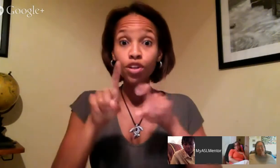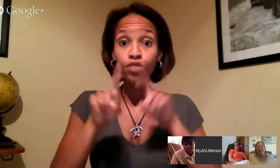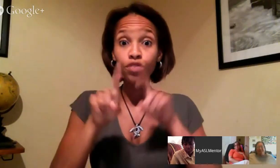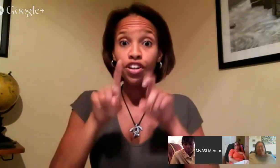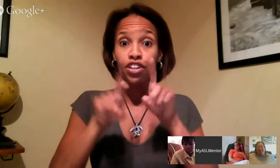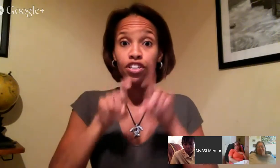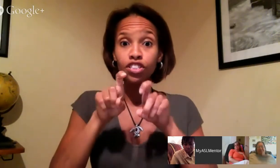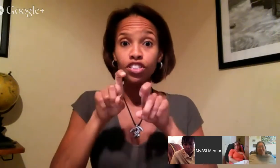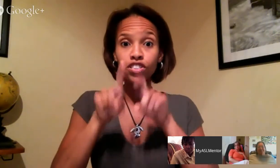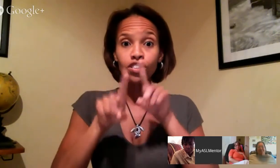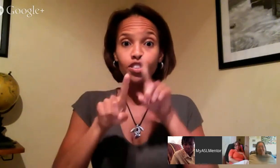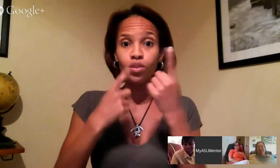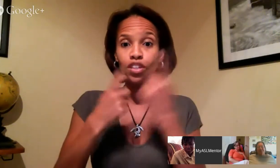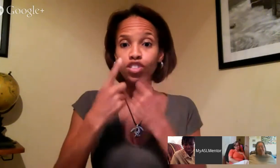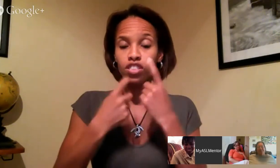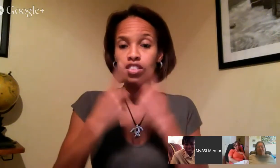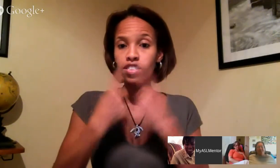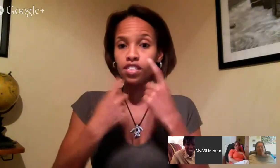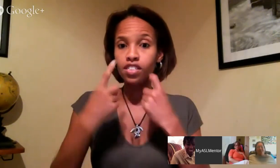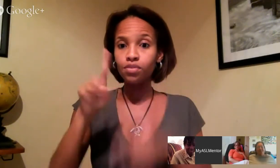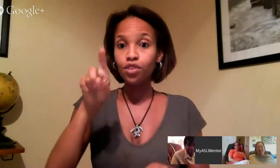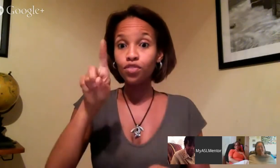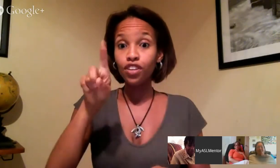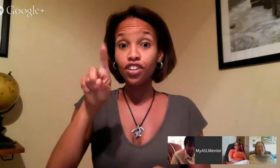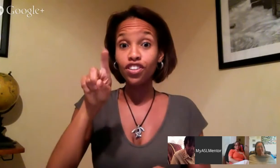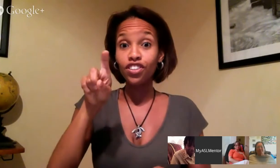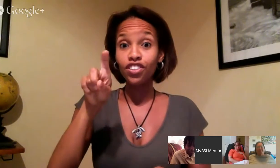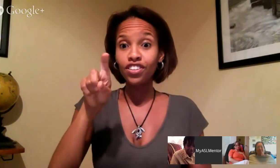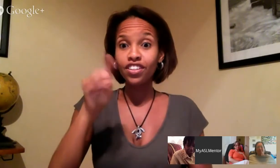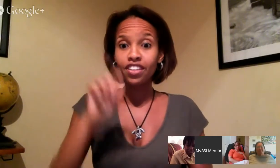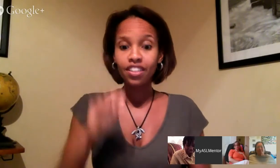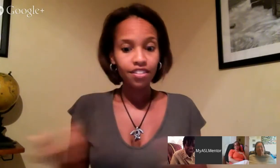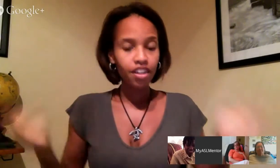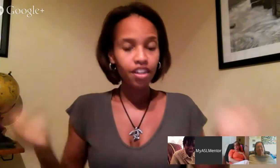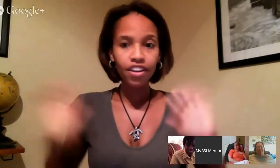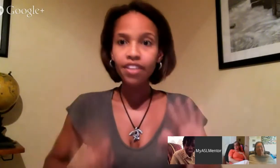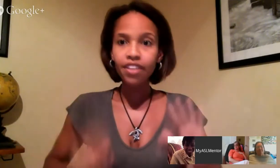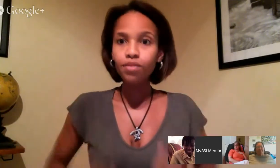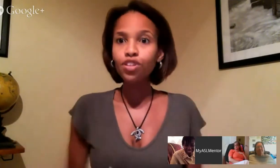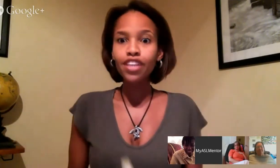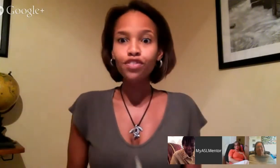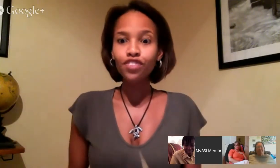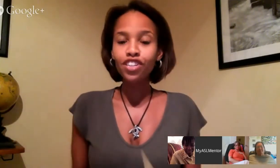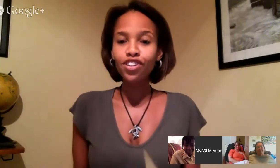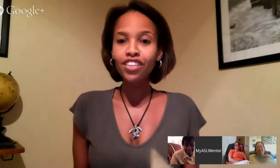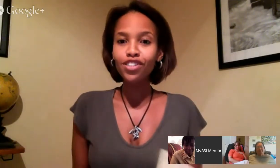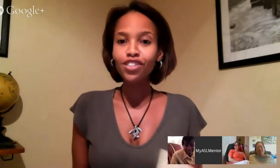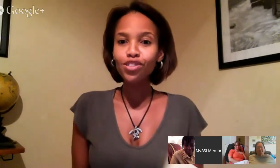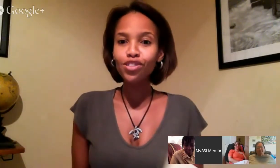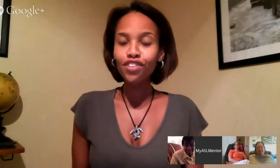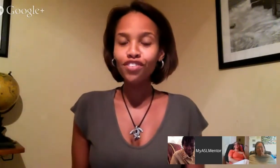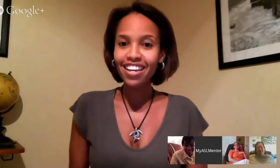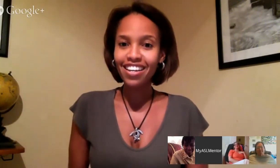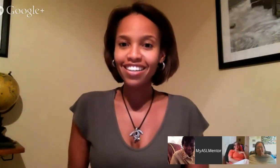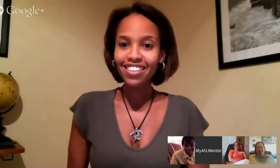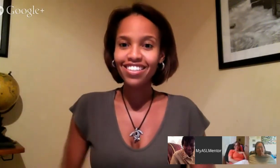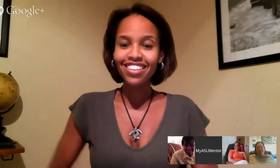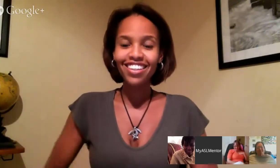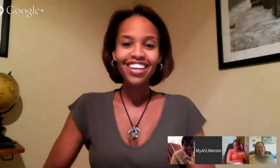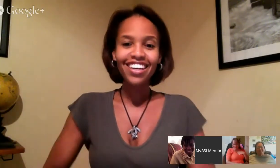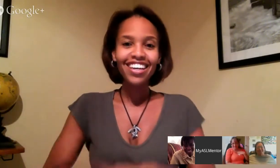Wiggle Finger? Questions? Wiggle Finger? All right. Well, you guys are free early. Enjoy your Friday